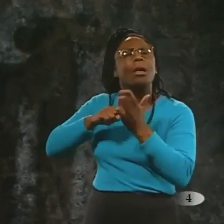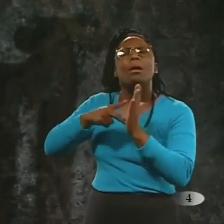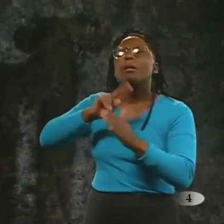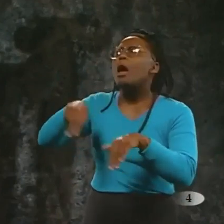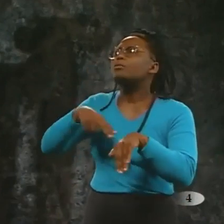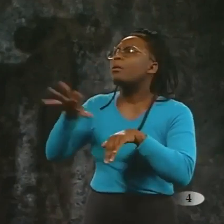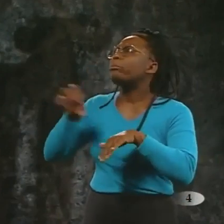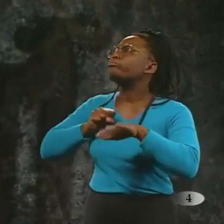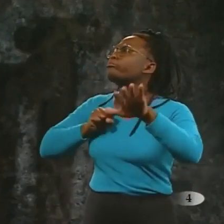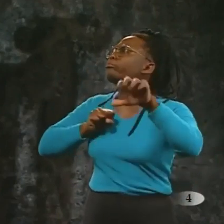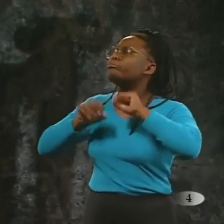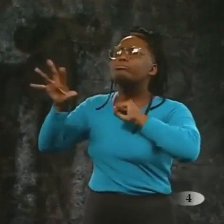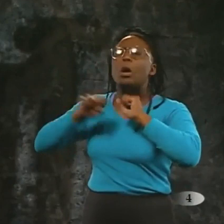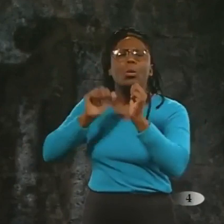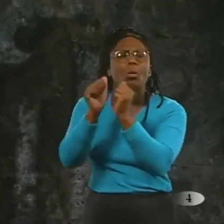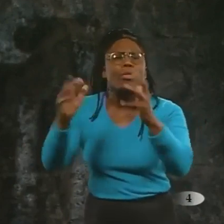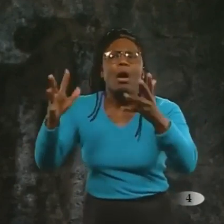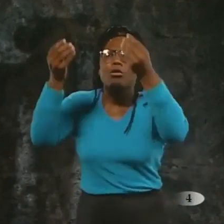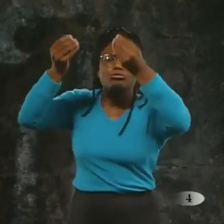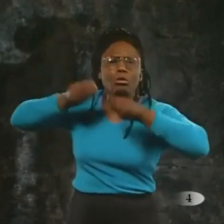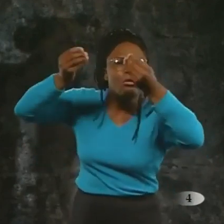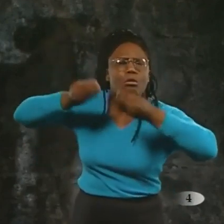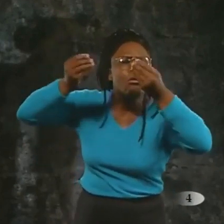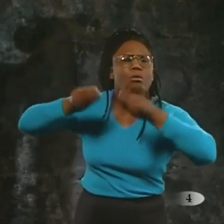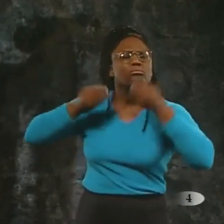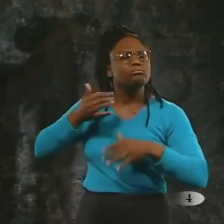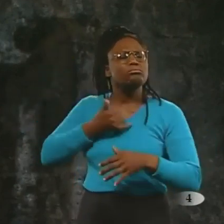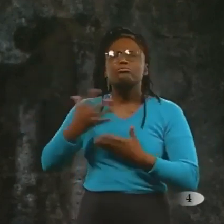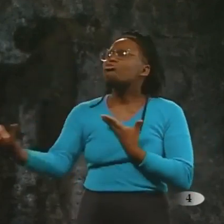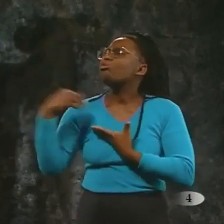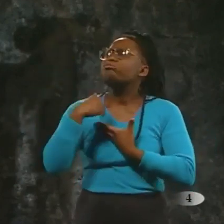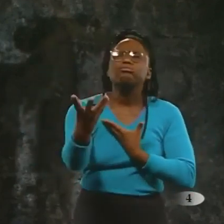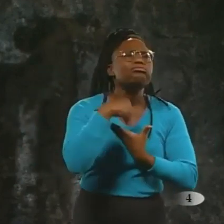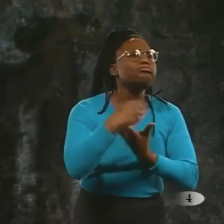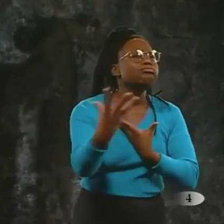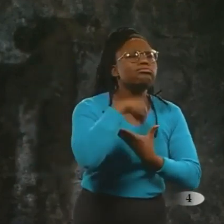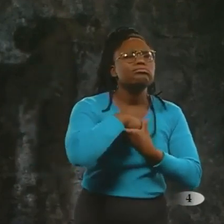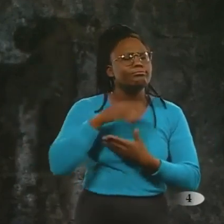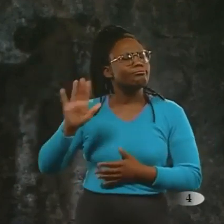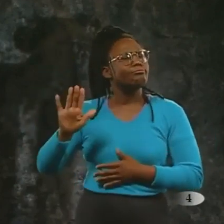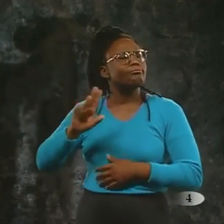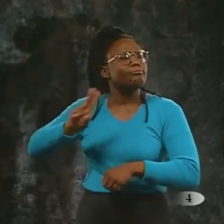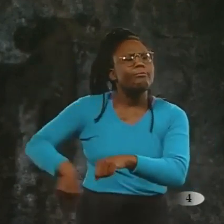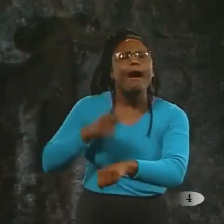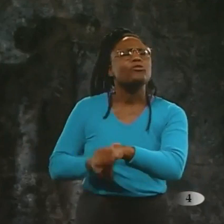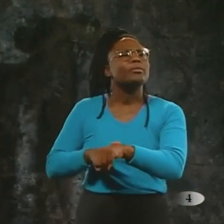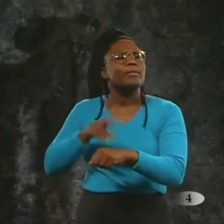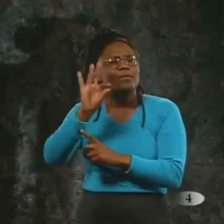I wanted to understand how deaf children acquire their skills of fingerspelling without being formally taught how to fingerspell and